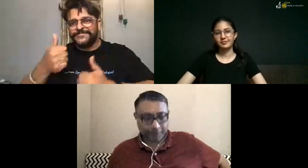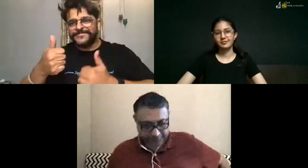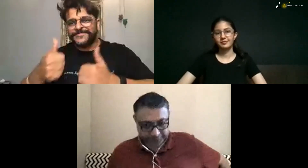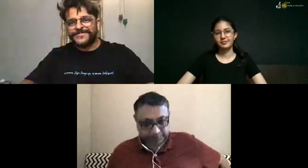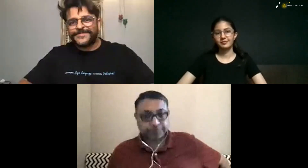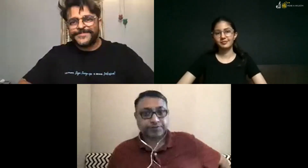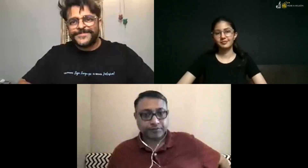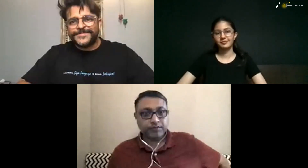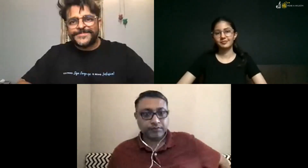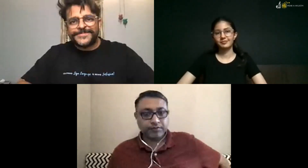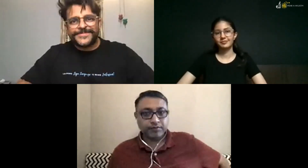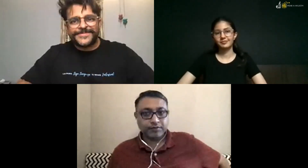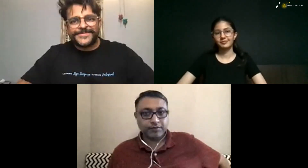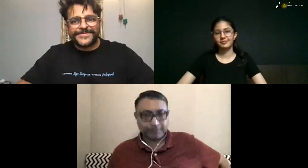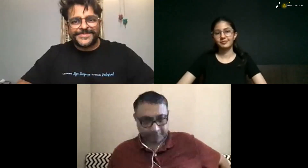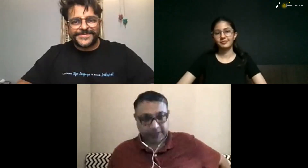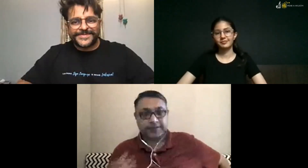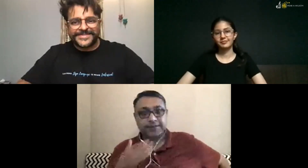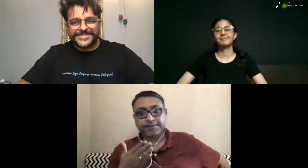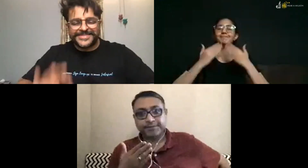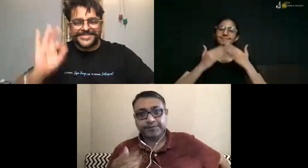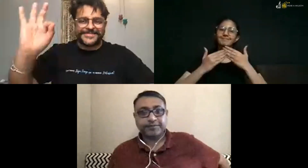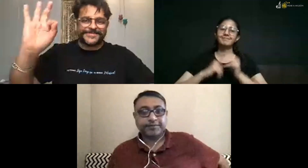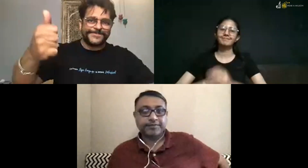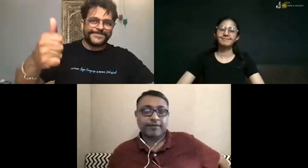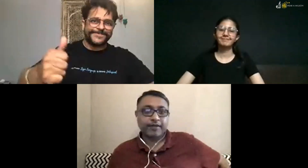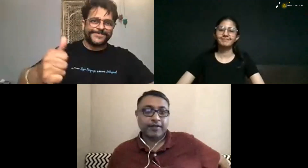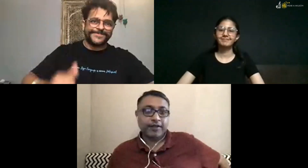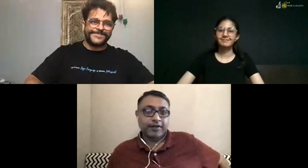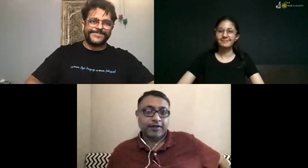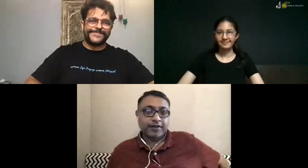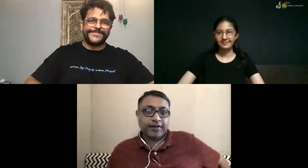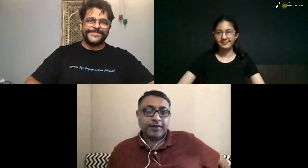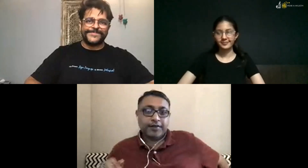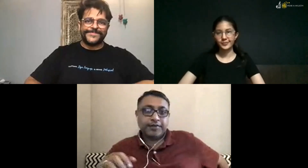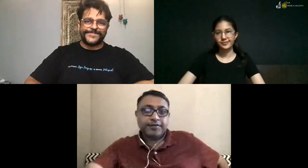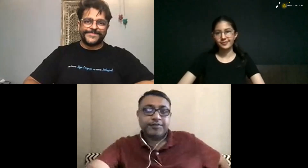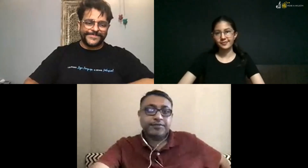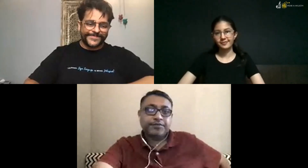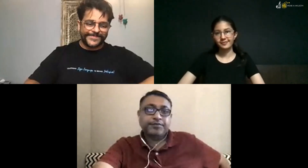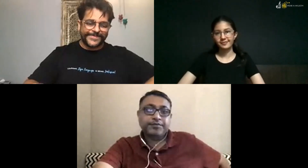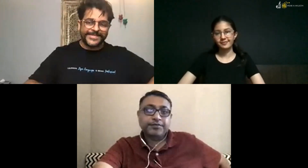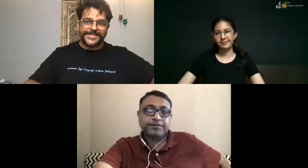their networking. So thank you so much for your time. Thanks. Great.